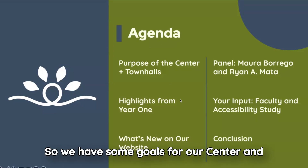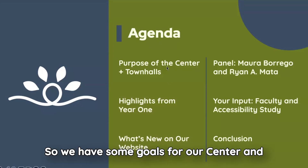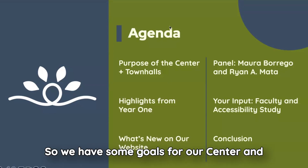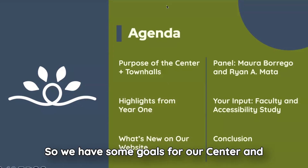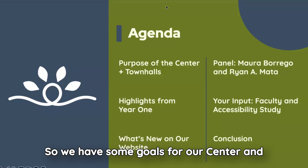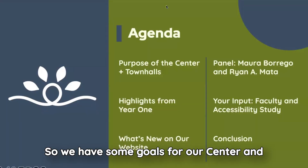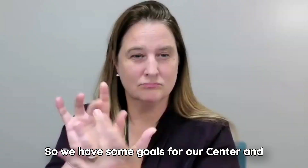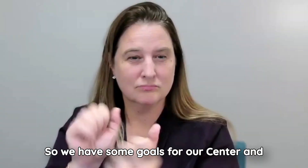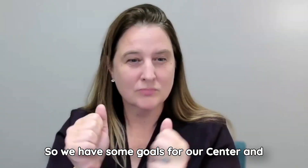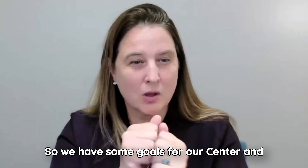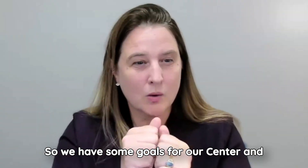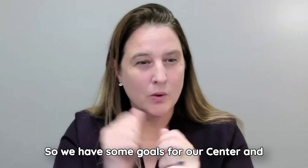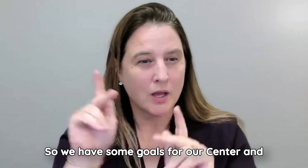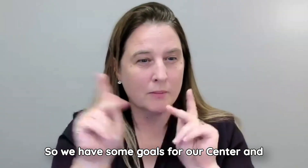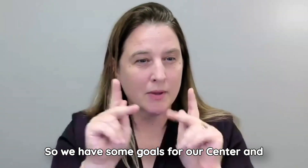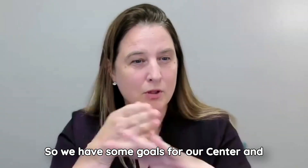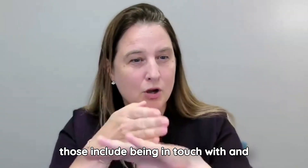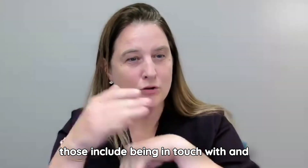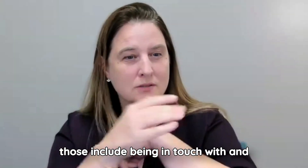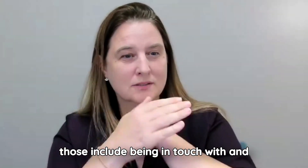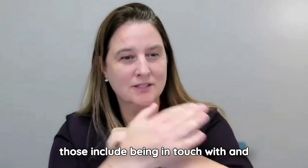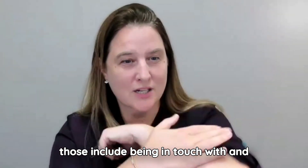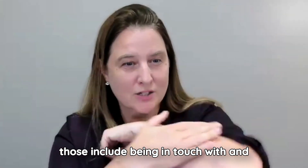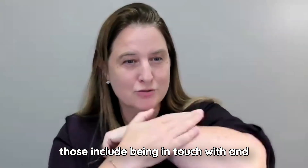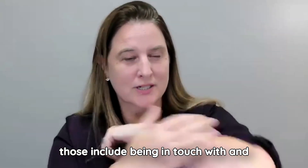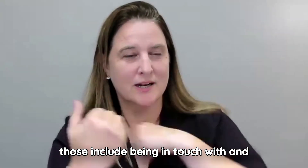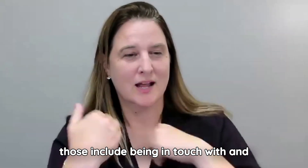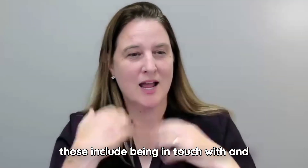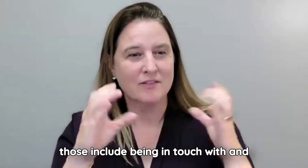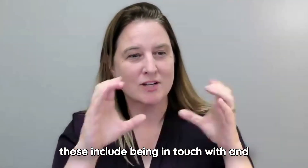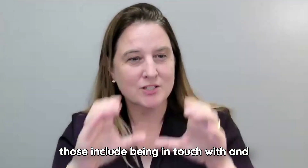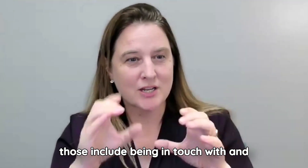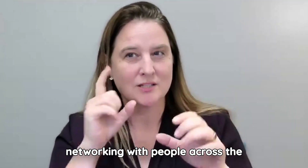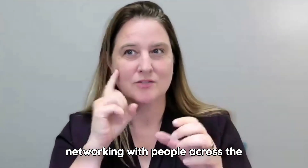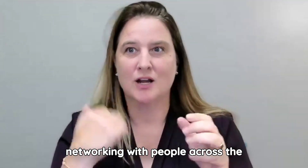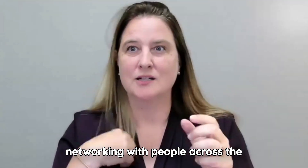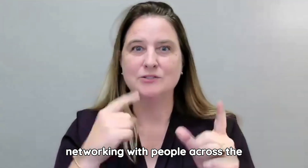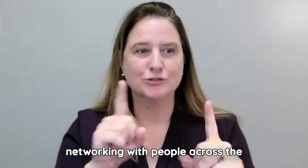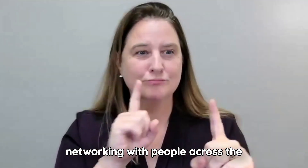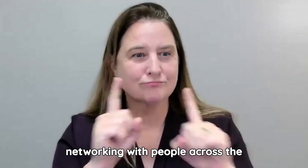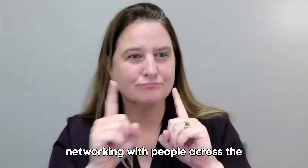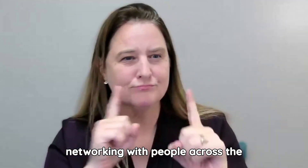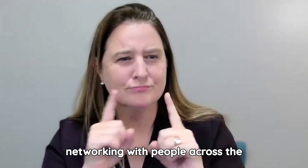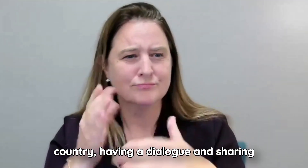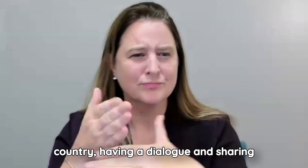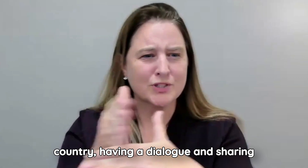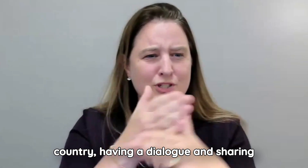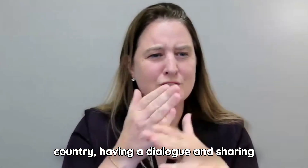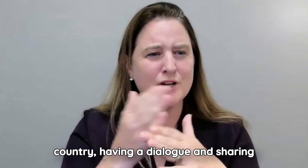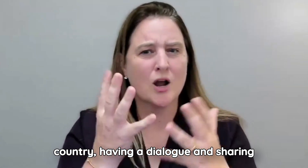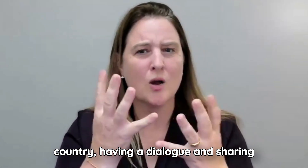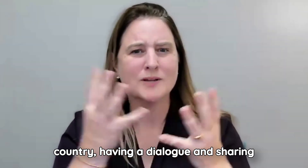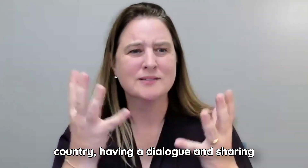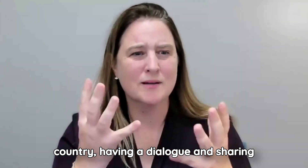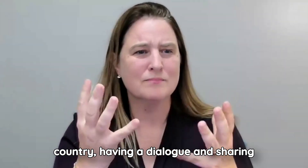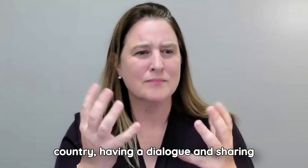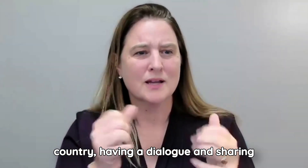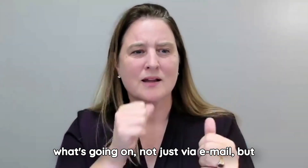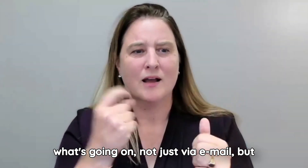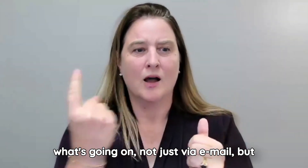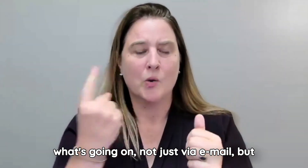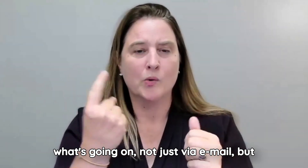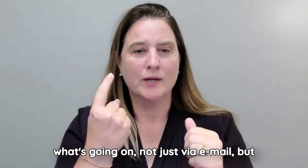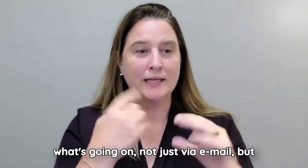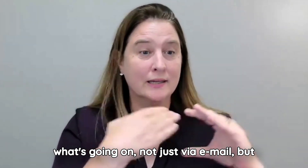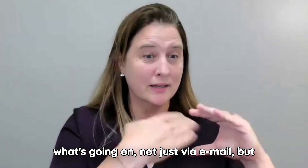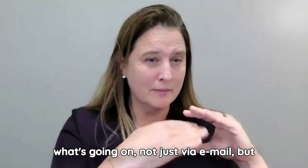So we have some goals for our center, and those include being in touch with and networking with people across the country,